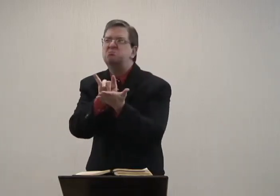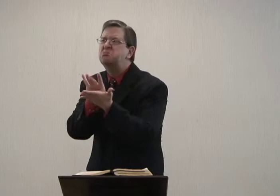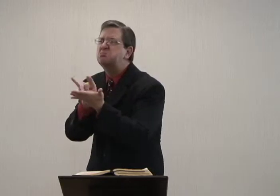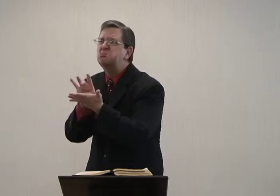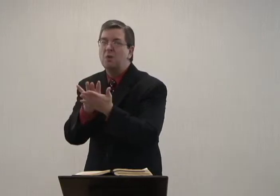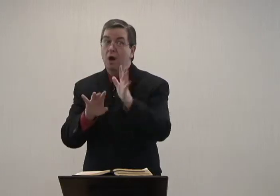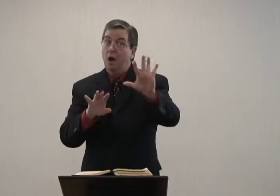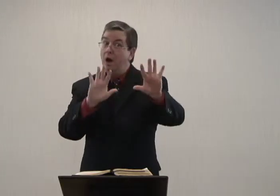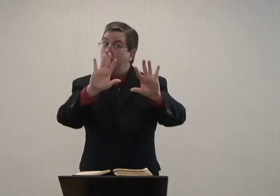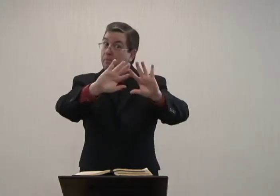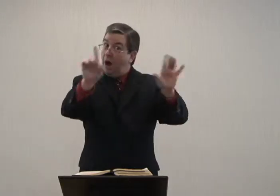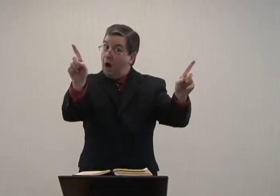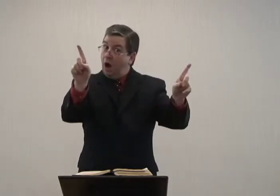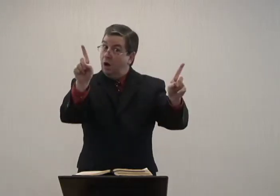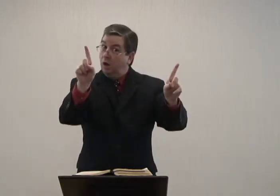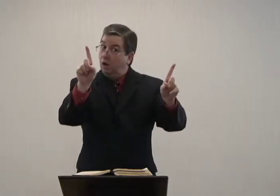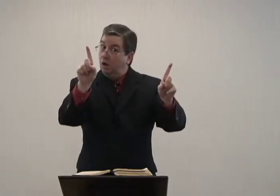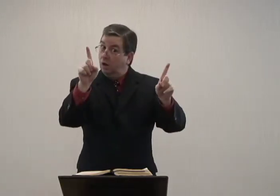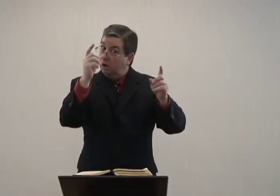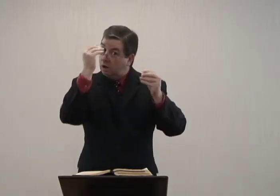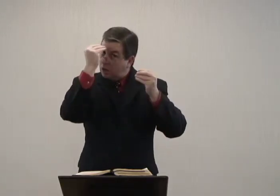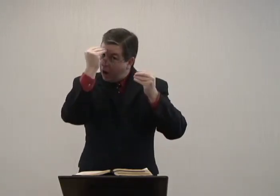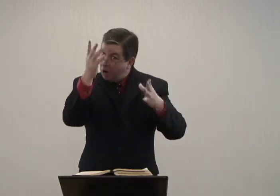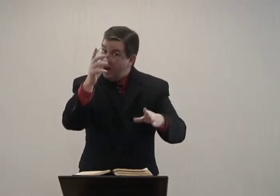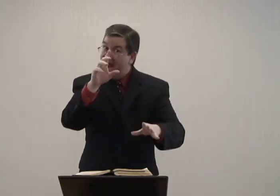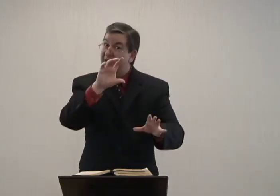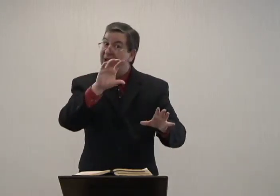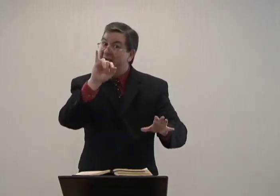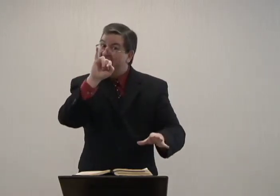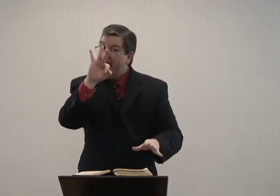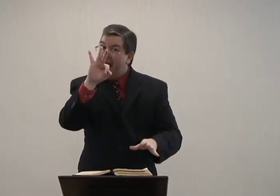I'm not gonna kick all you out. But